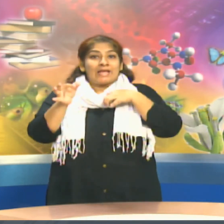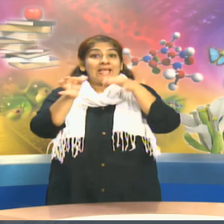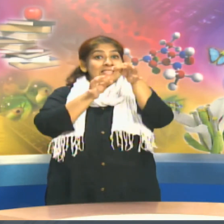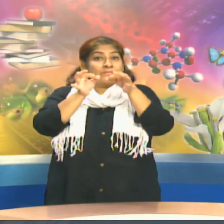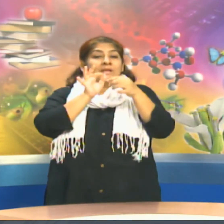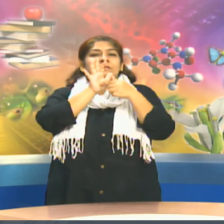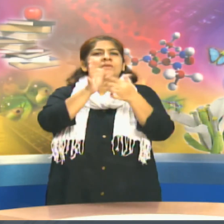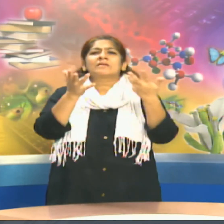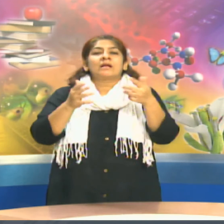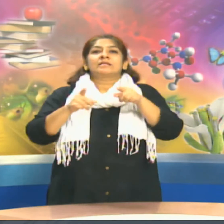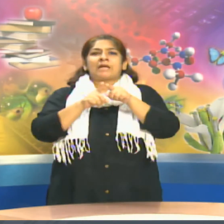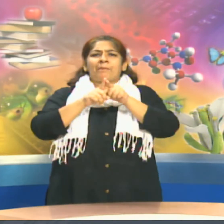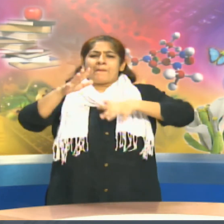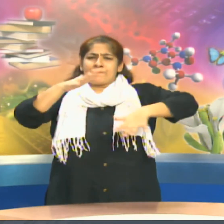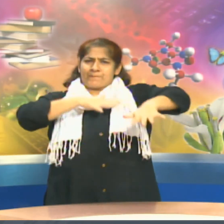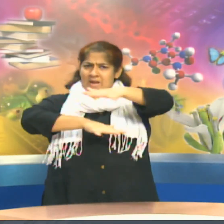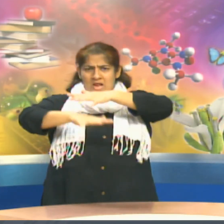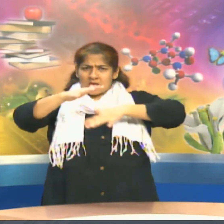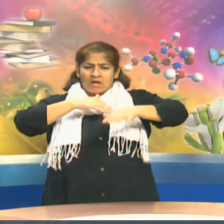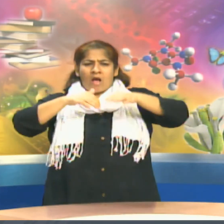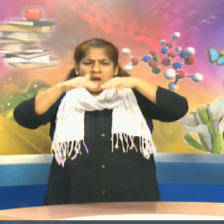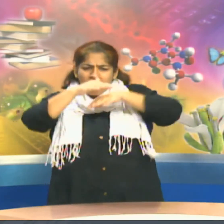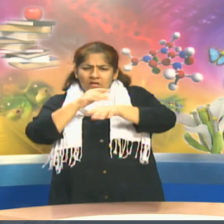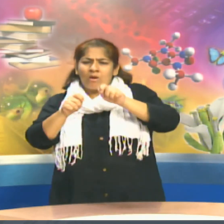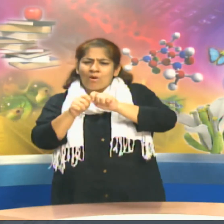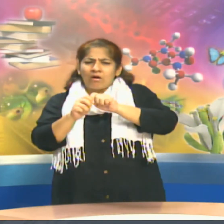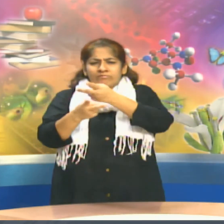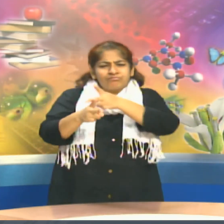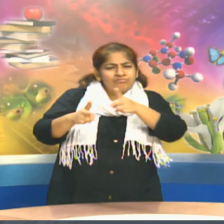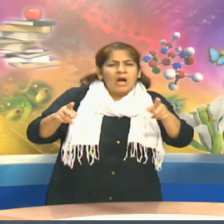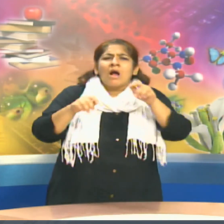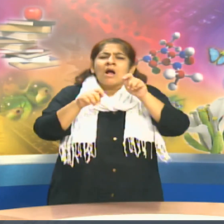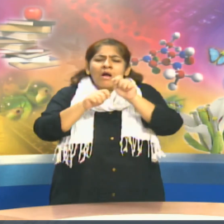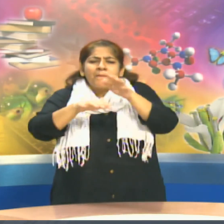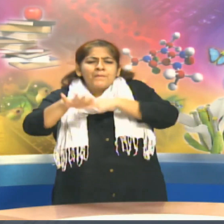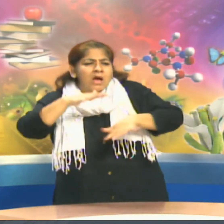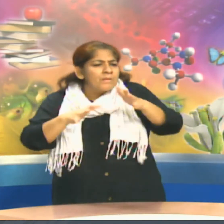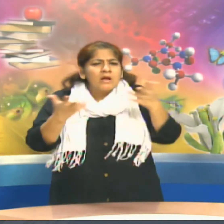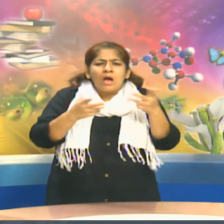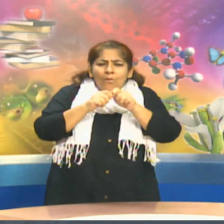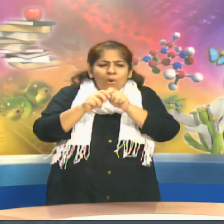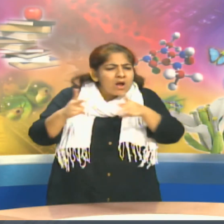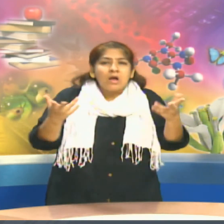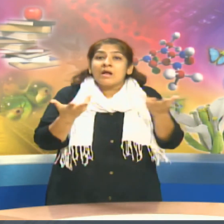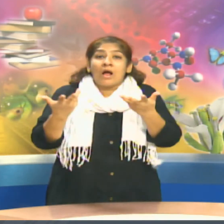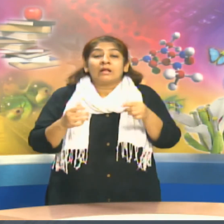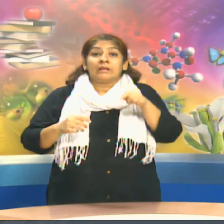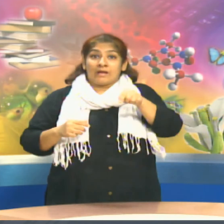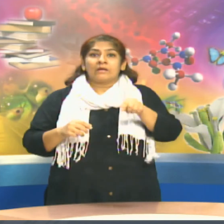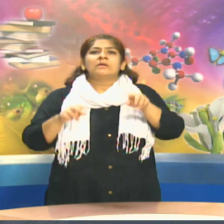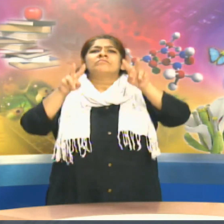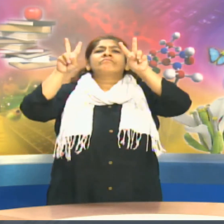planning? So, it has various features in it. Let us understand them one by one.